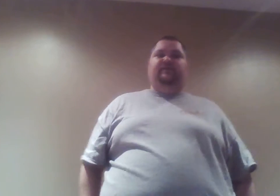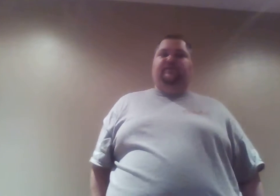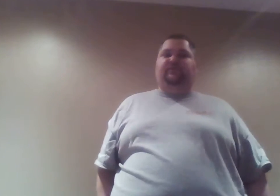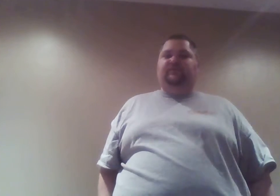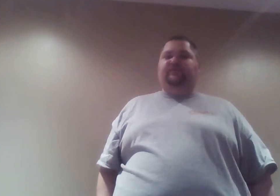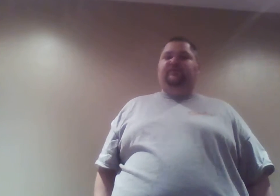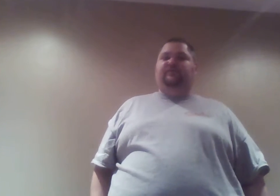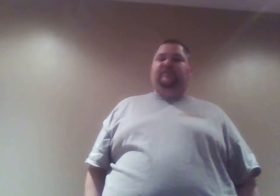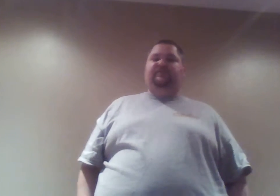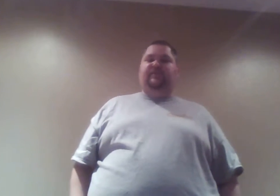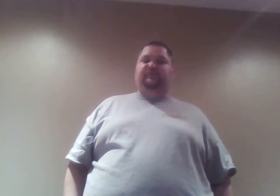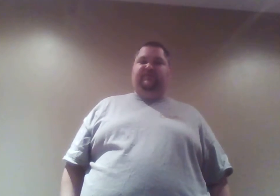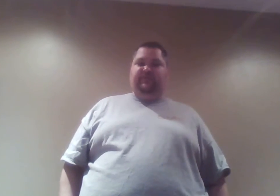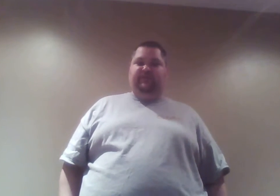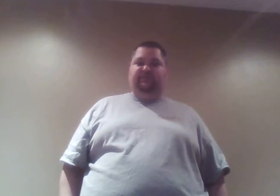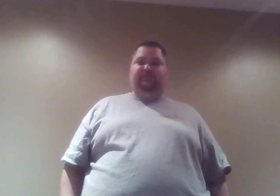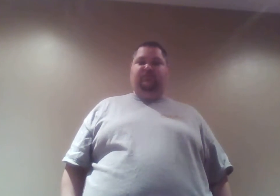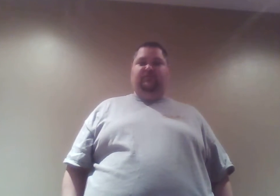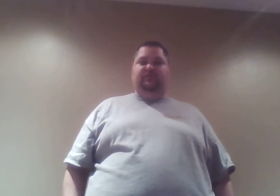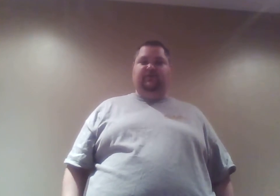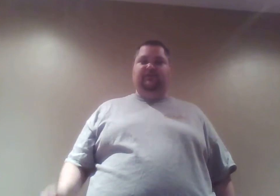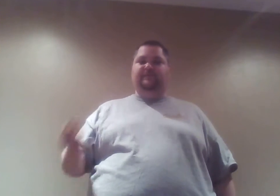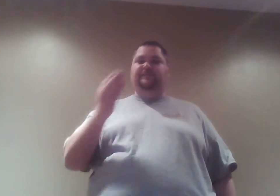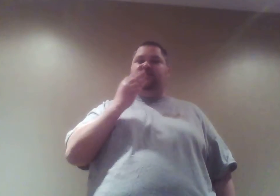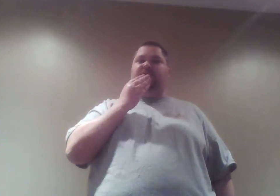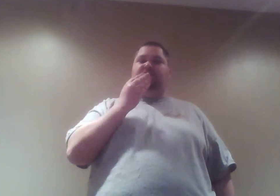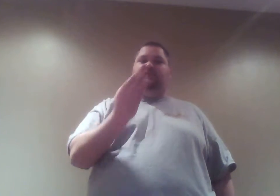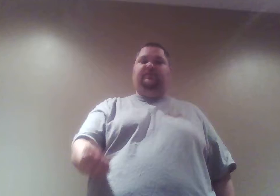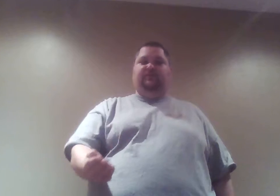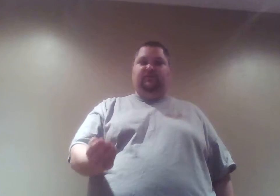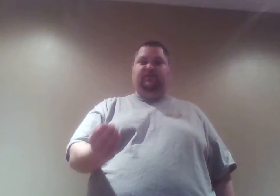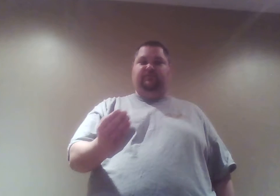this is also the same sign for you're welcome.